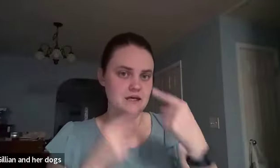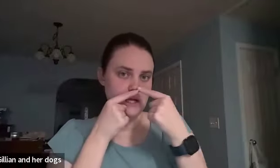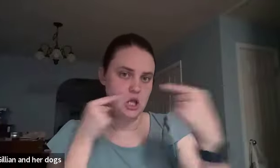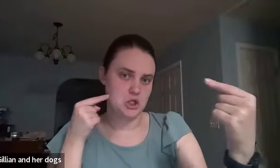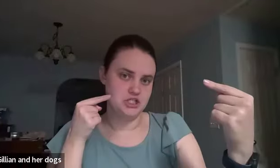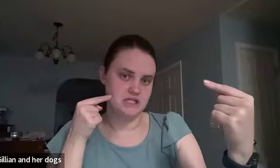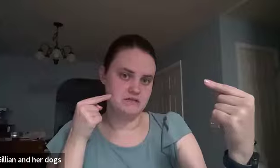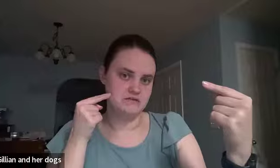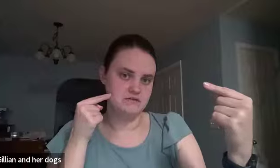me, allergic.